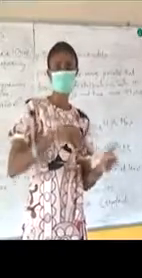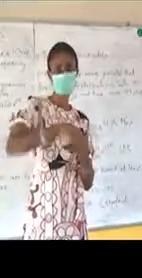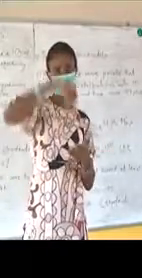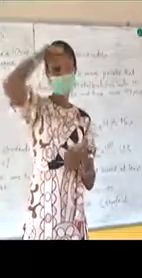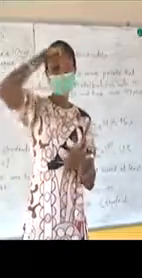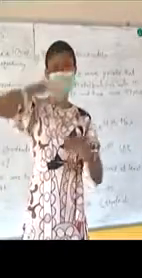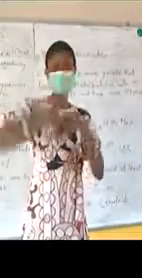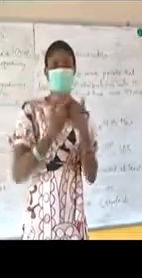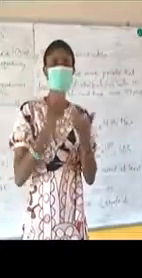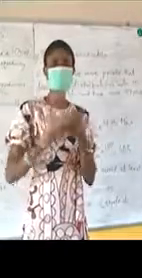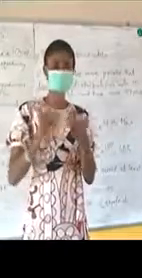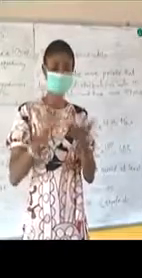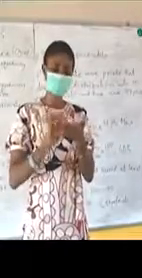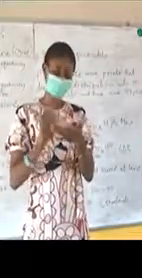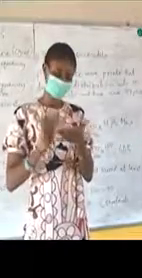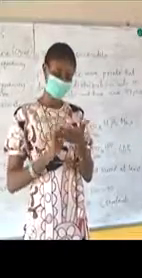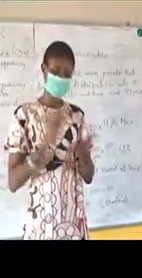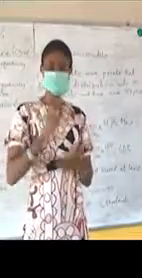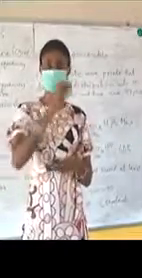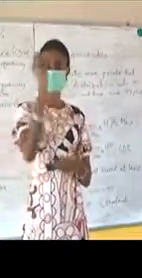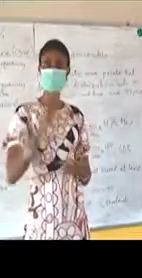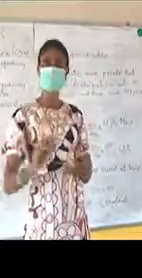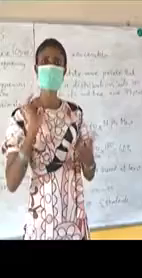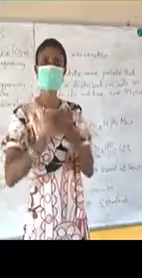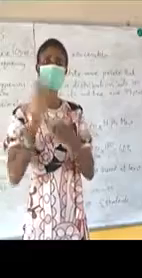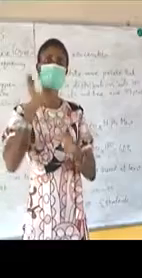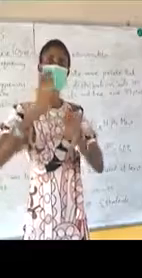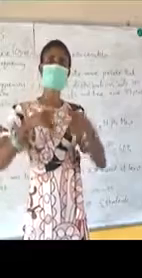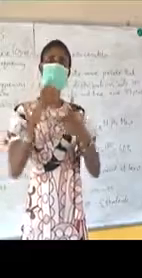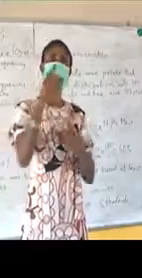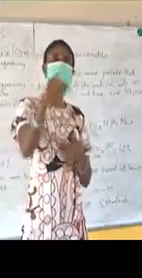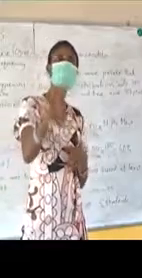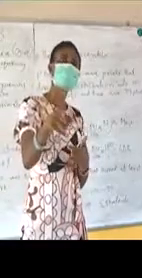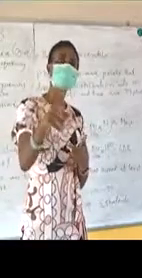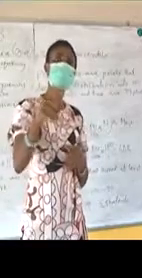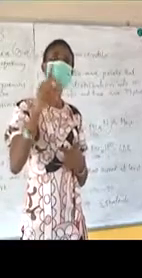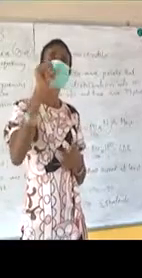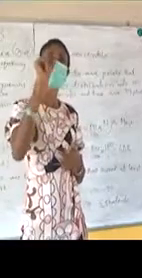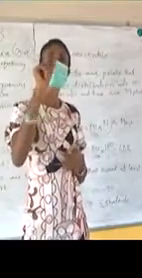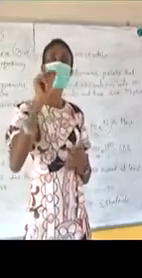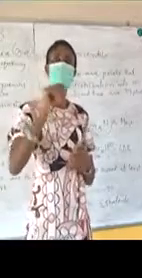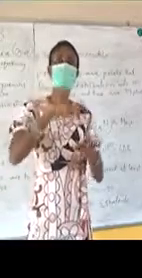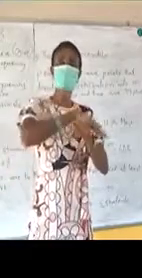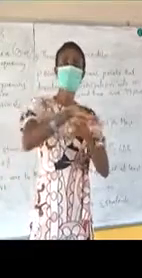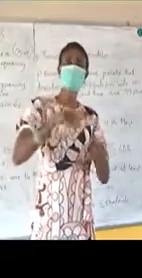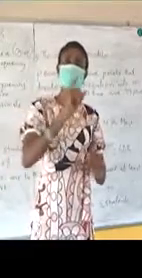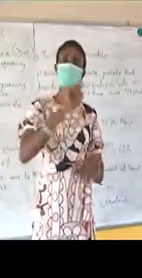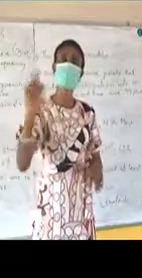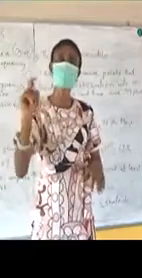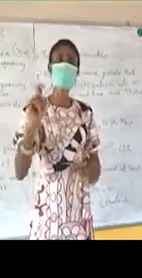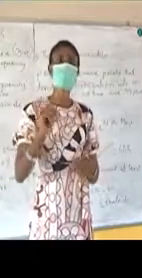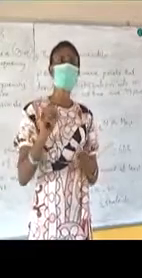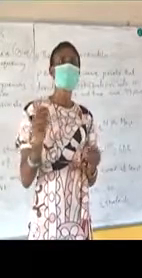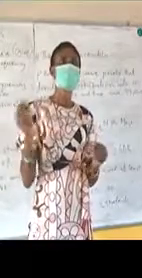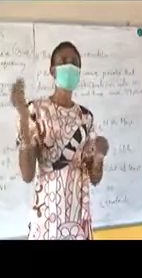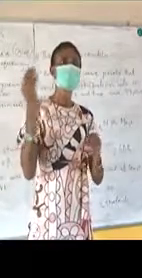calculate percentile. You take 20 percentile, that will give you 20 all over 100 times 100